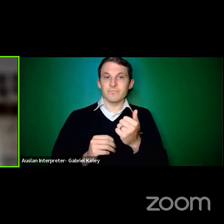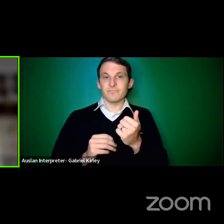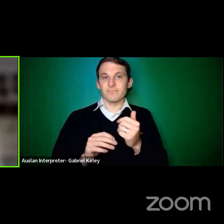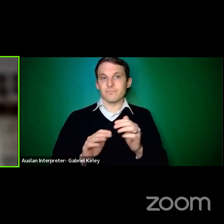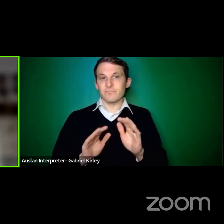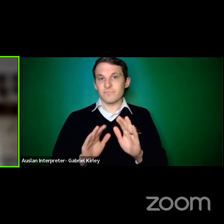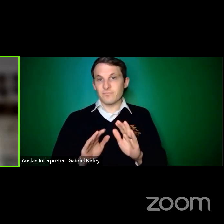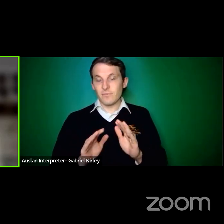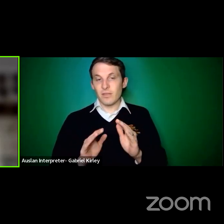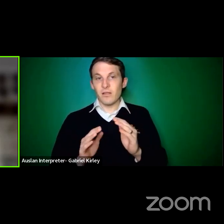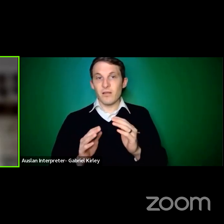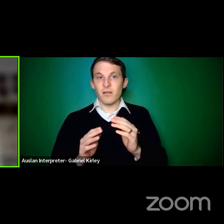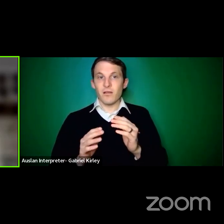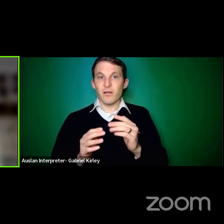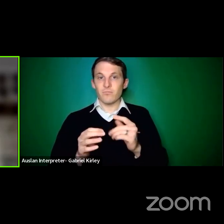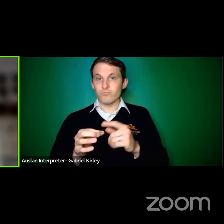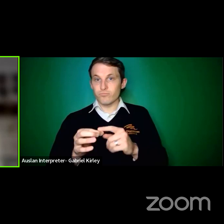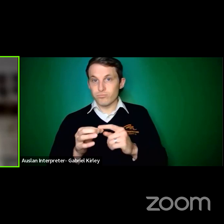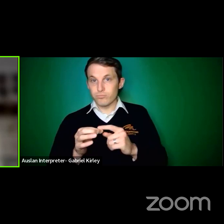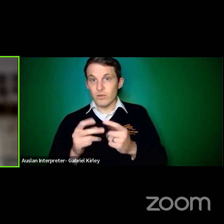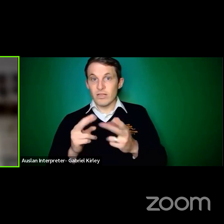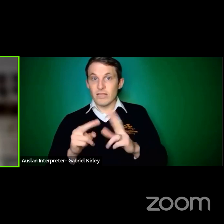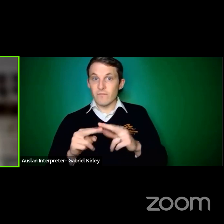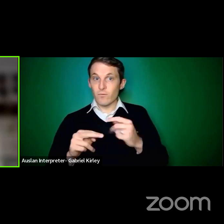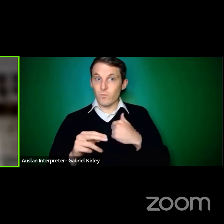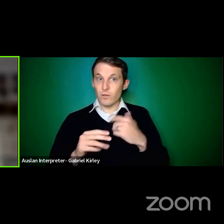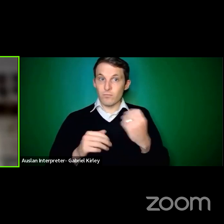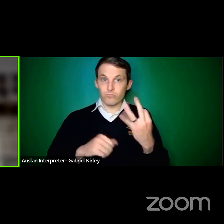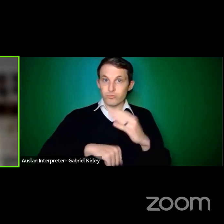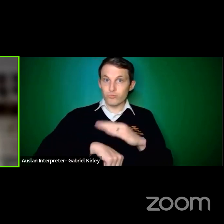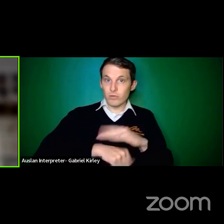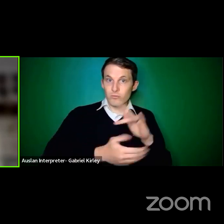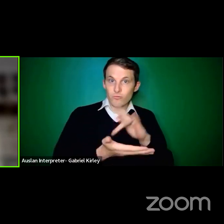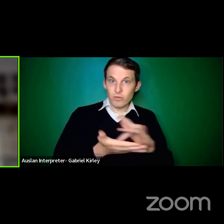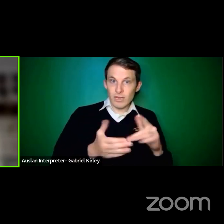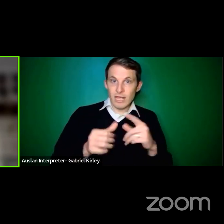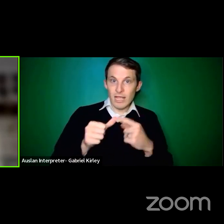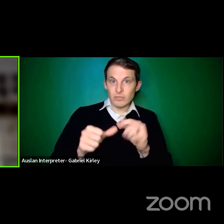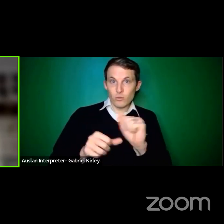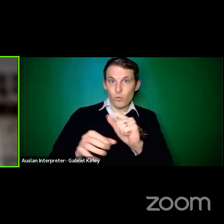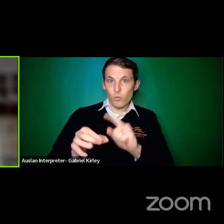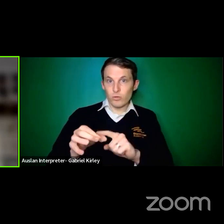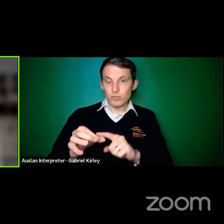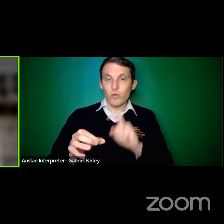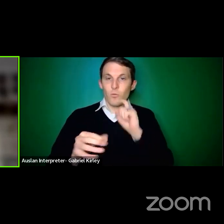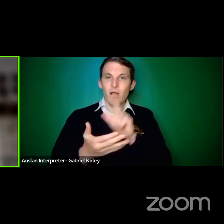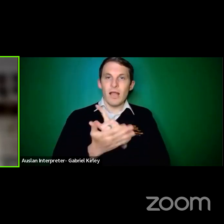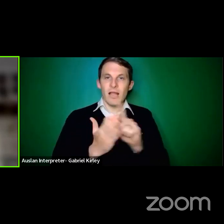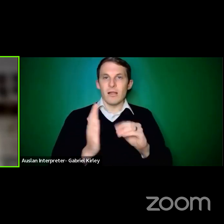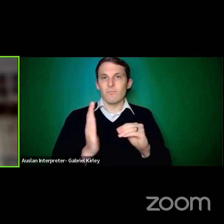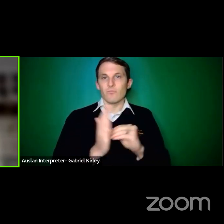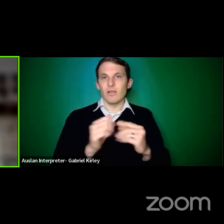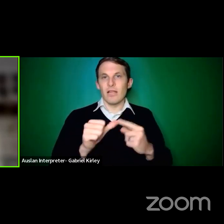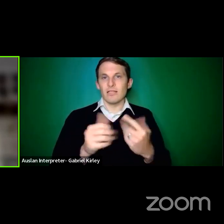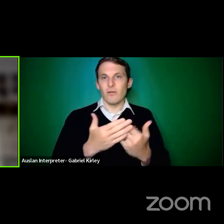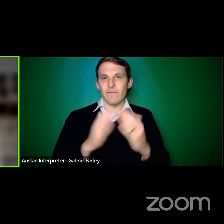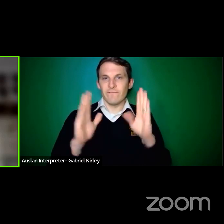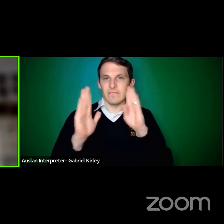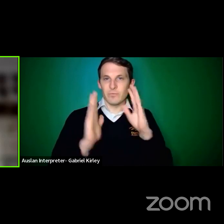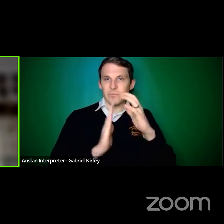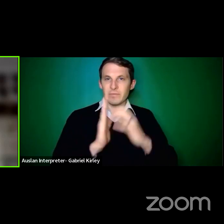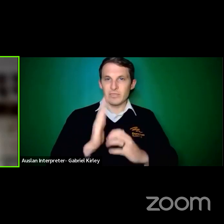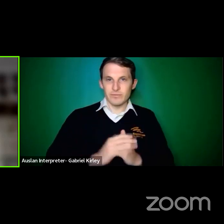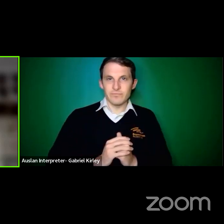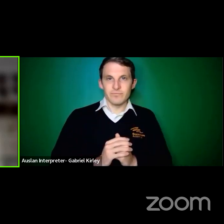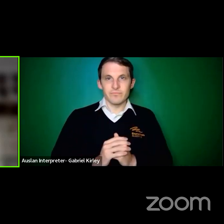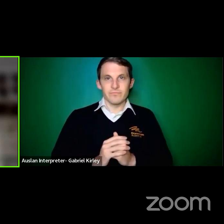questions that we can't answer tonight, we'll take on notice, and we'll make sure that we post answers on the Facebook page. So a question for you,